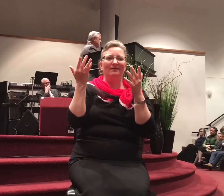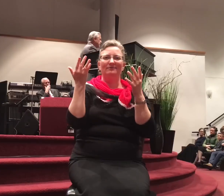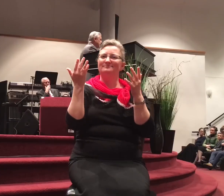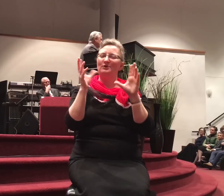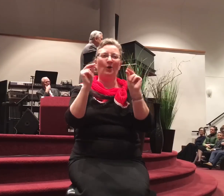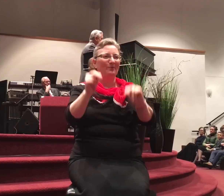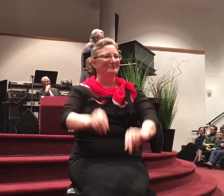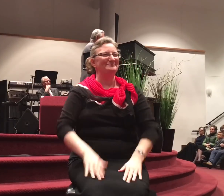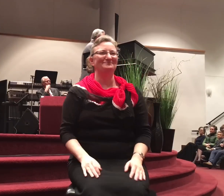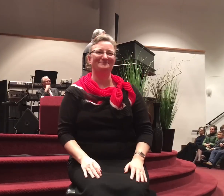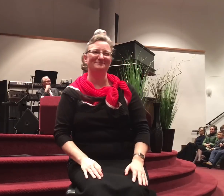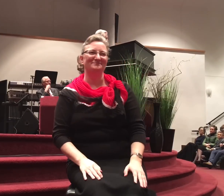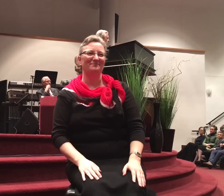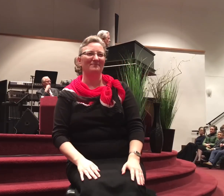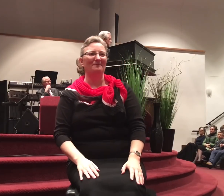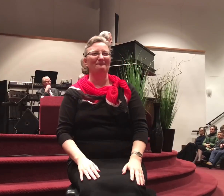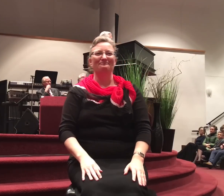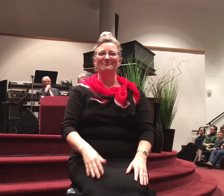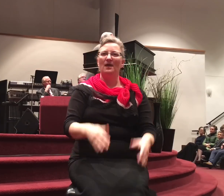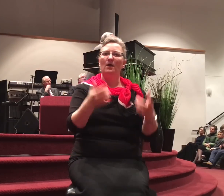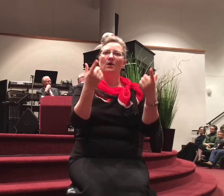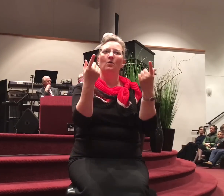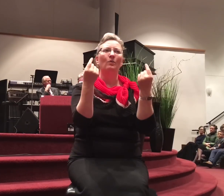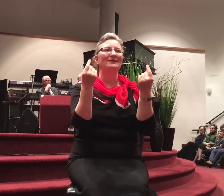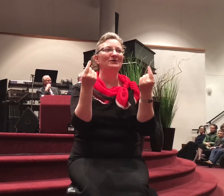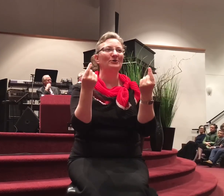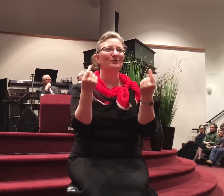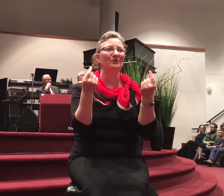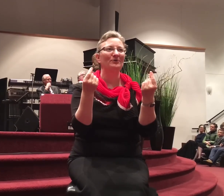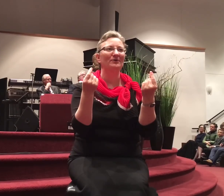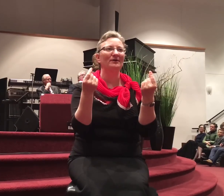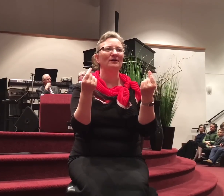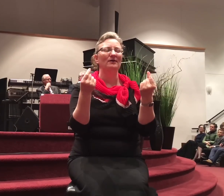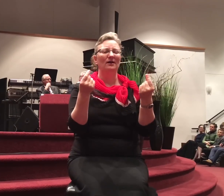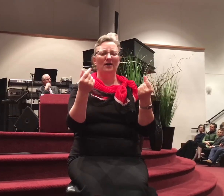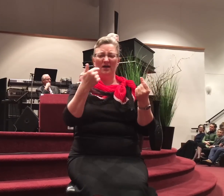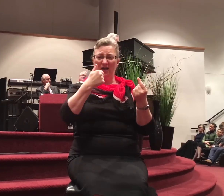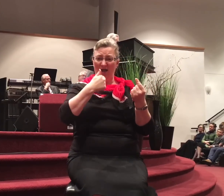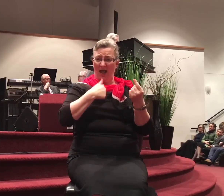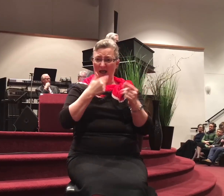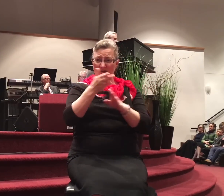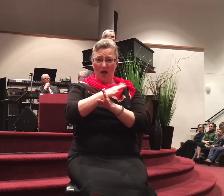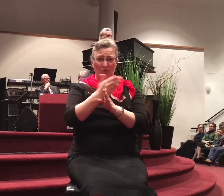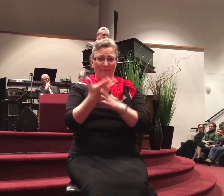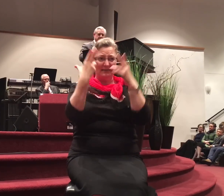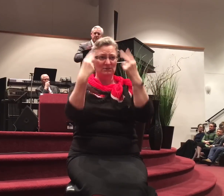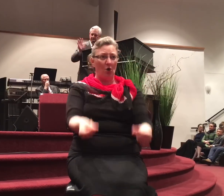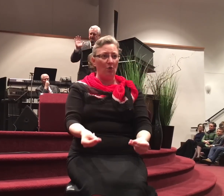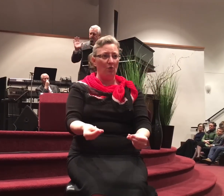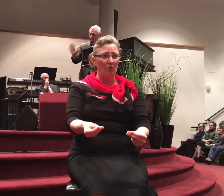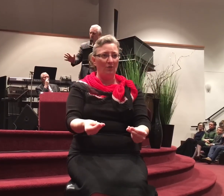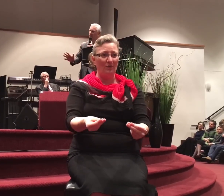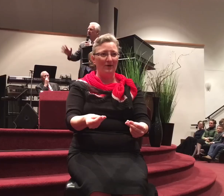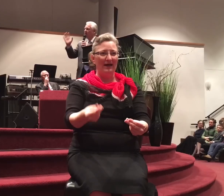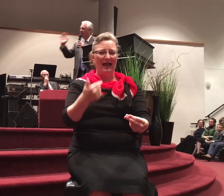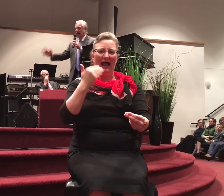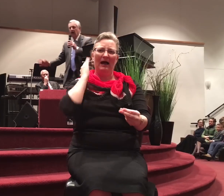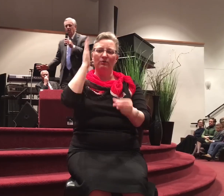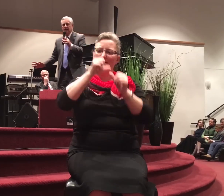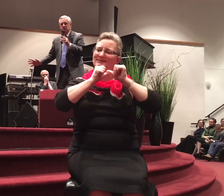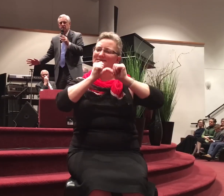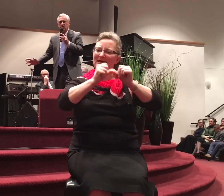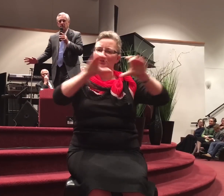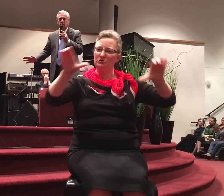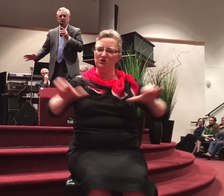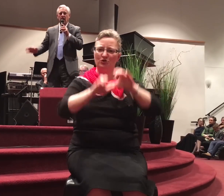either. He thought, in other words, why compromise on anything? I'm just going to keep doing what